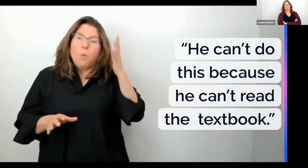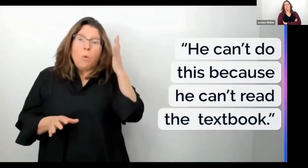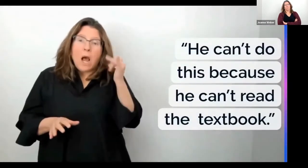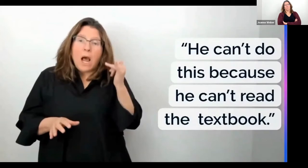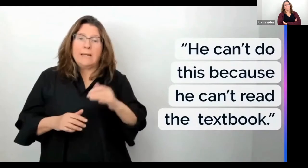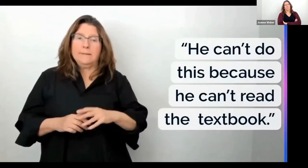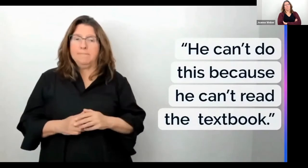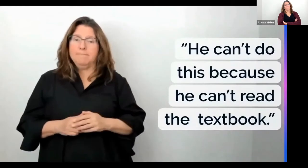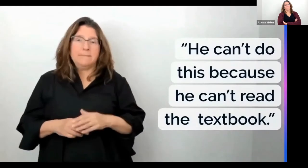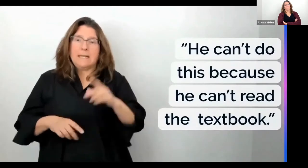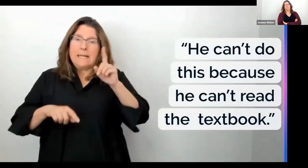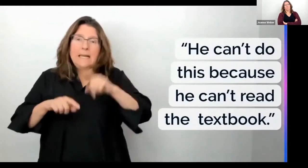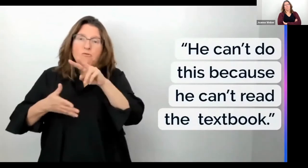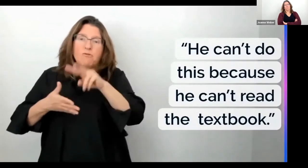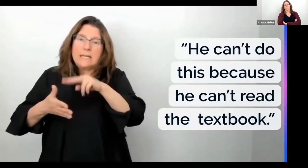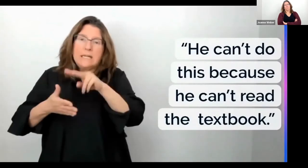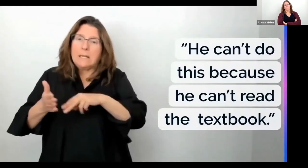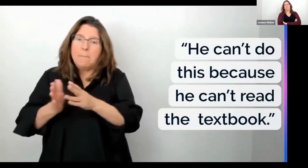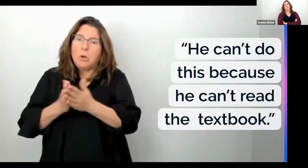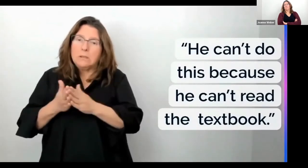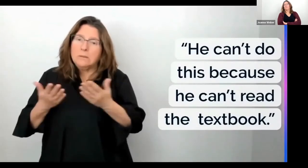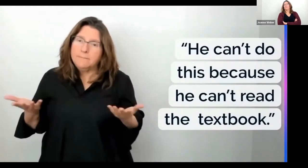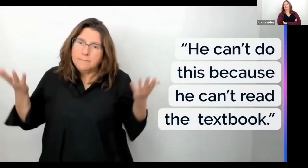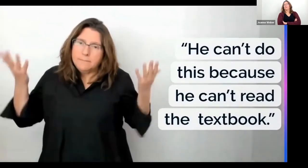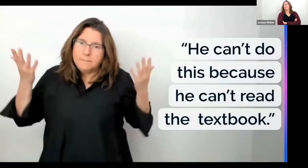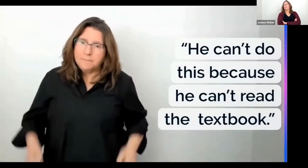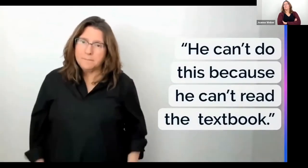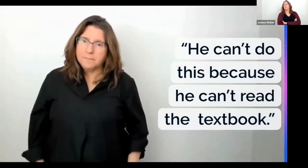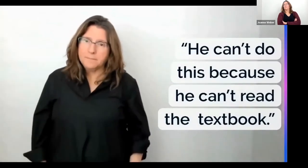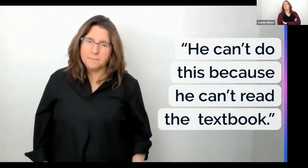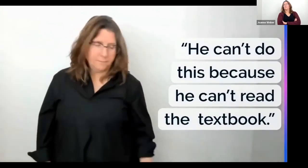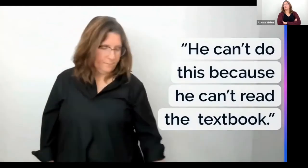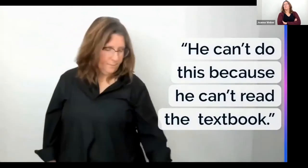He can't do this because he can't read the textbook.